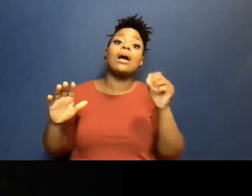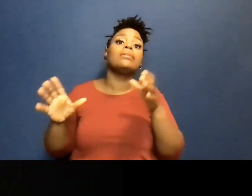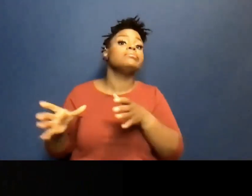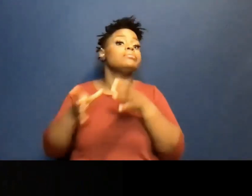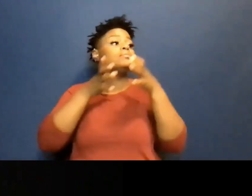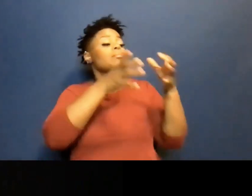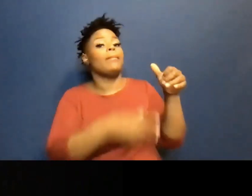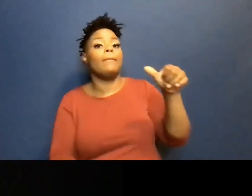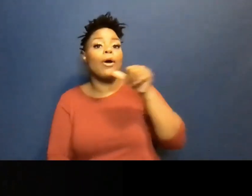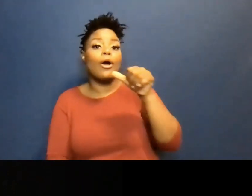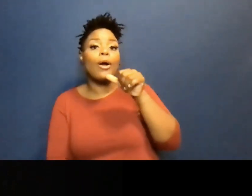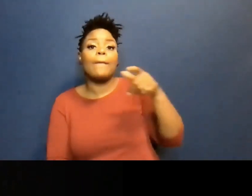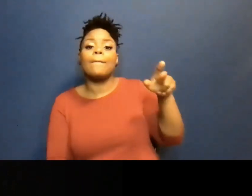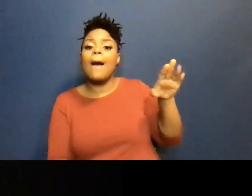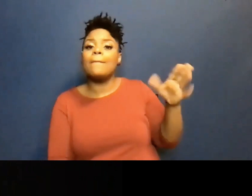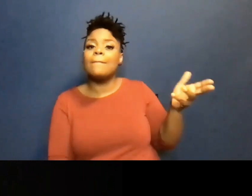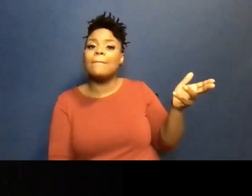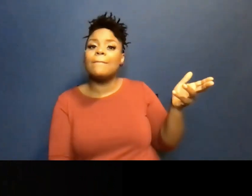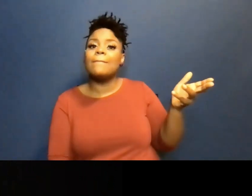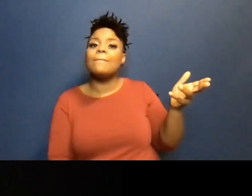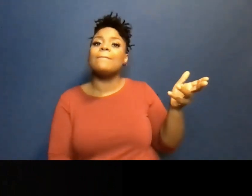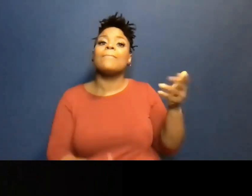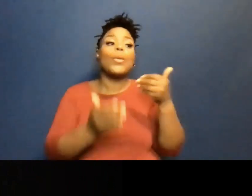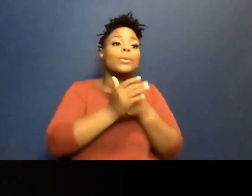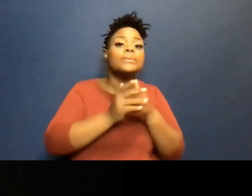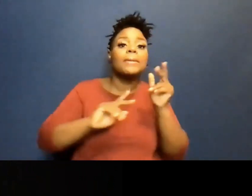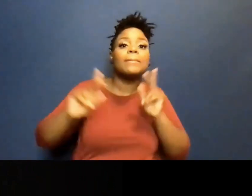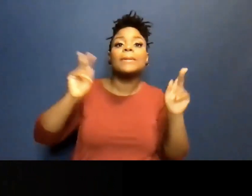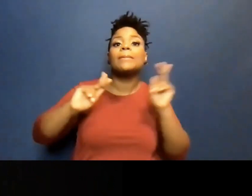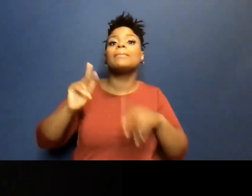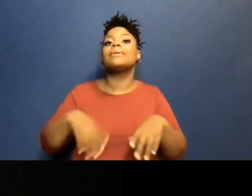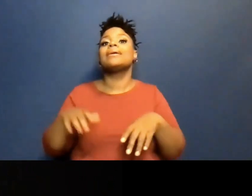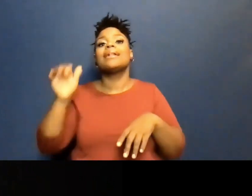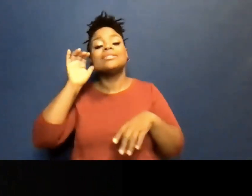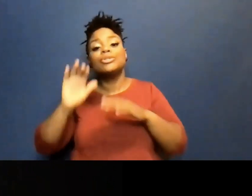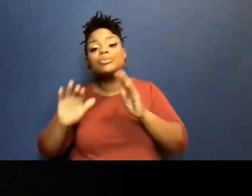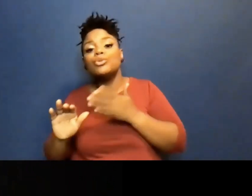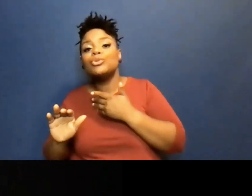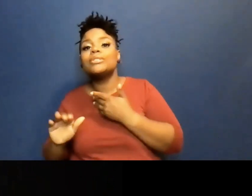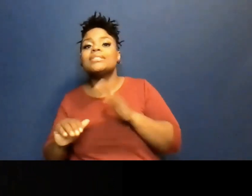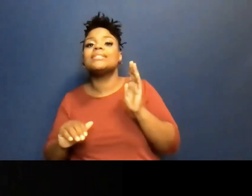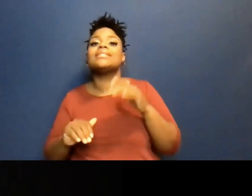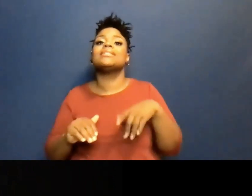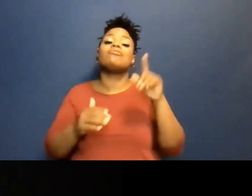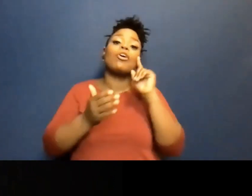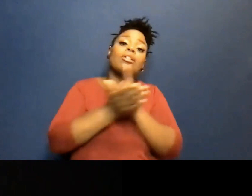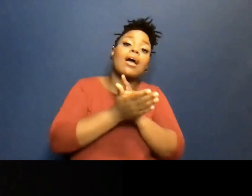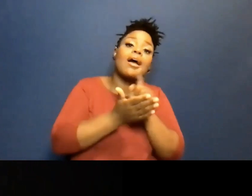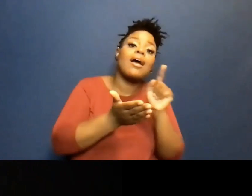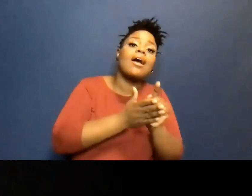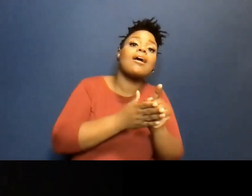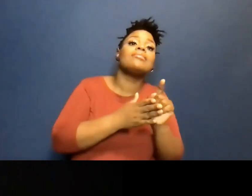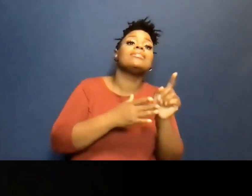these people, you know, fall out of love. You know, I think that's, and that scene for me, it says all that. I think it's absolutely great. I